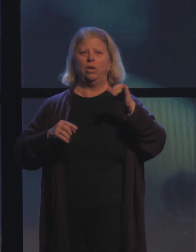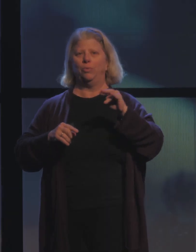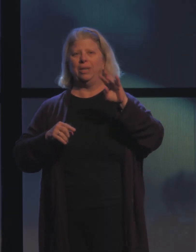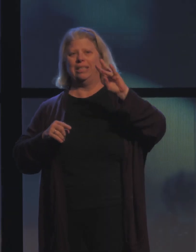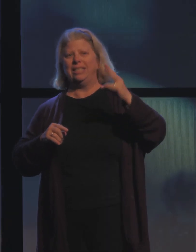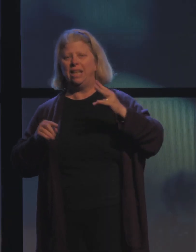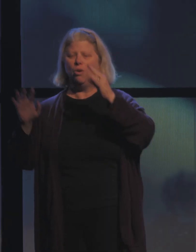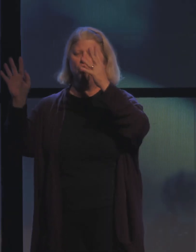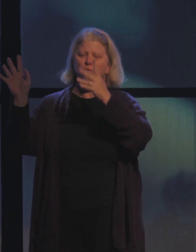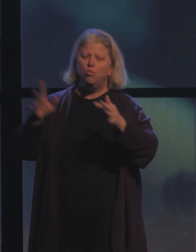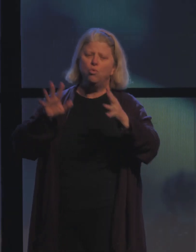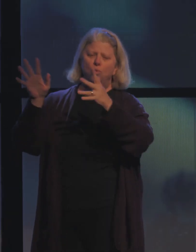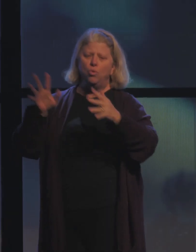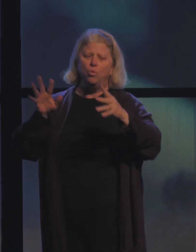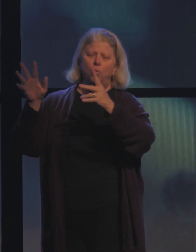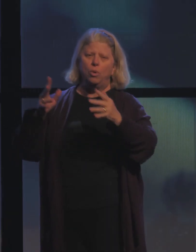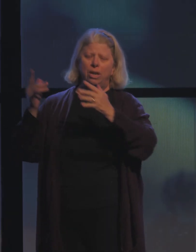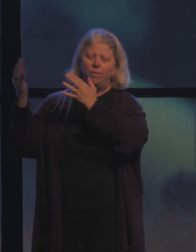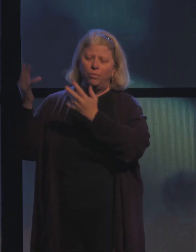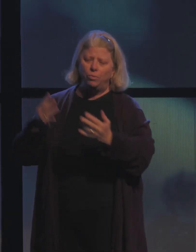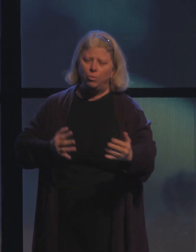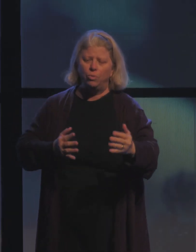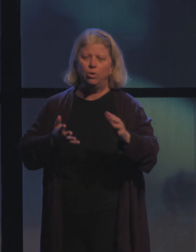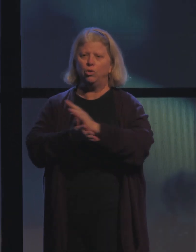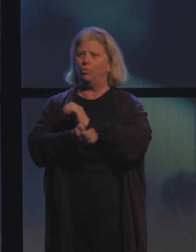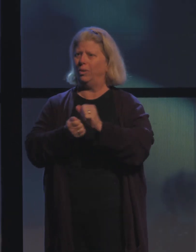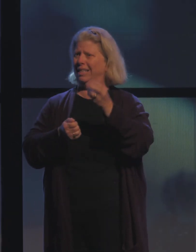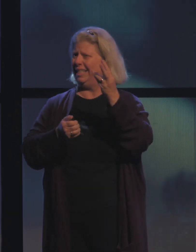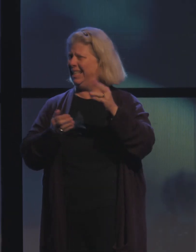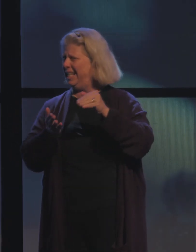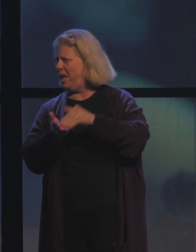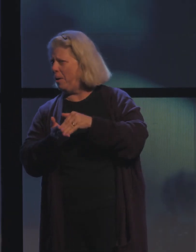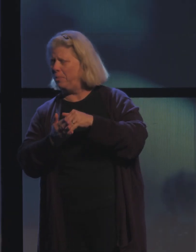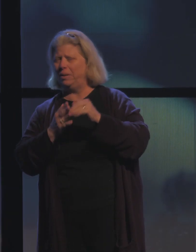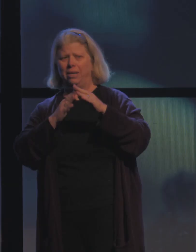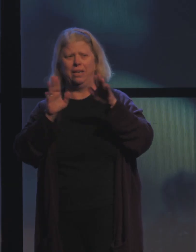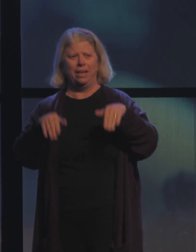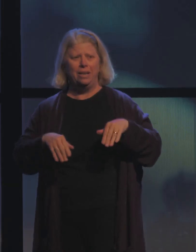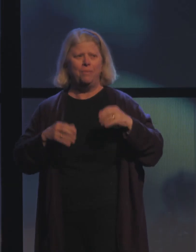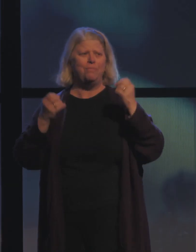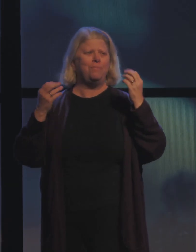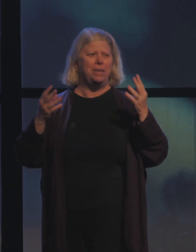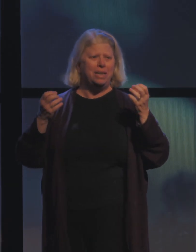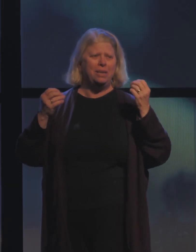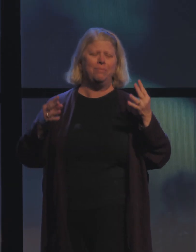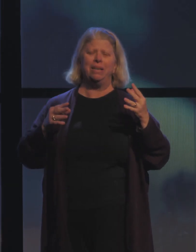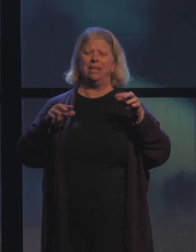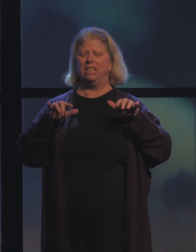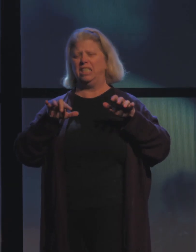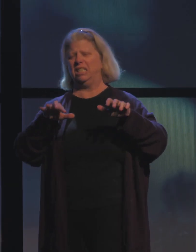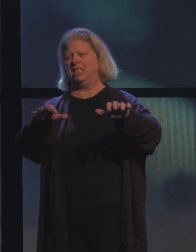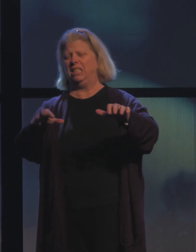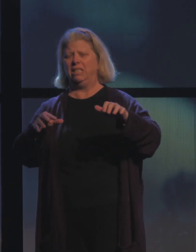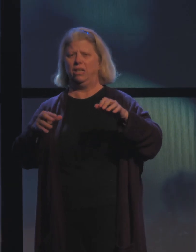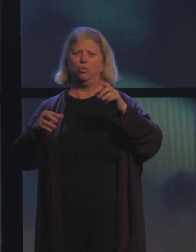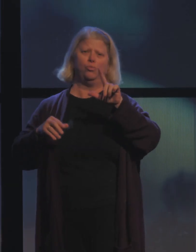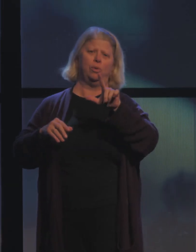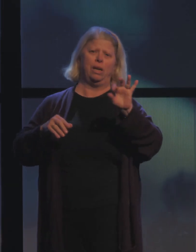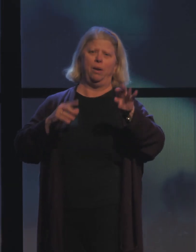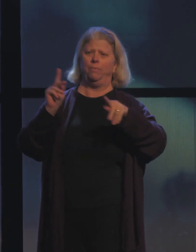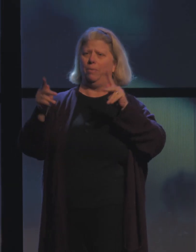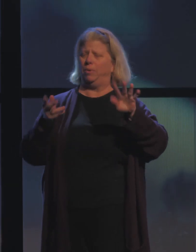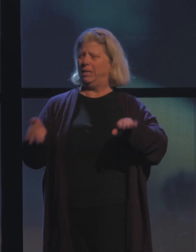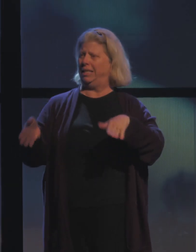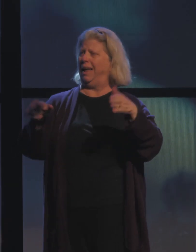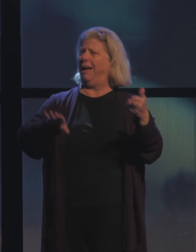those winds that swept through, destroyed 16,000 structures, tens of thousands of acres, 29 people died in the midst